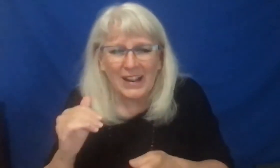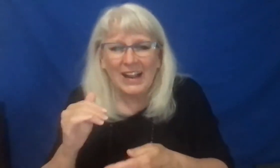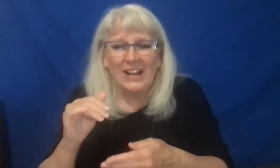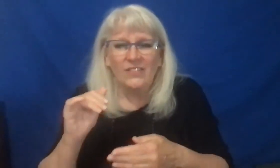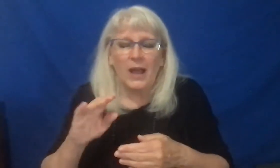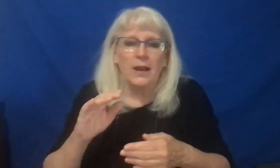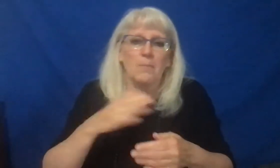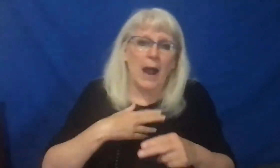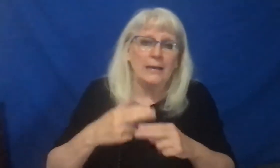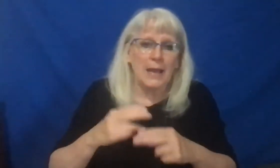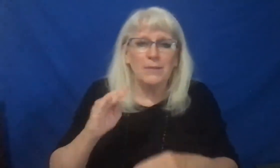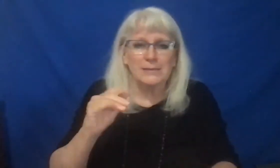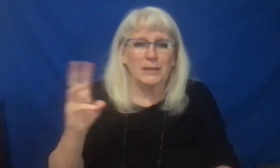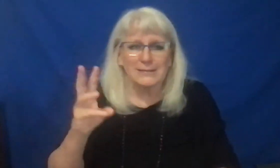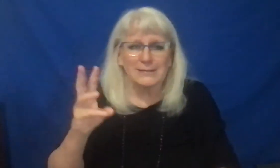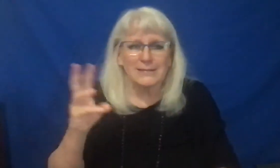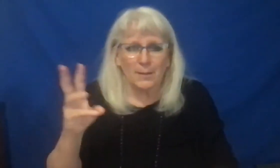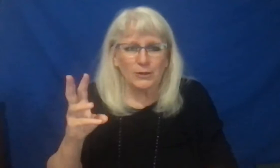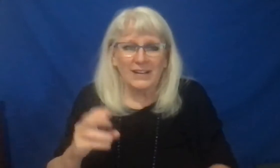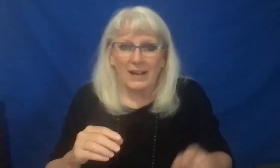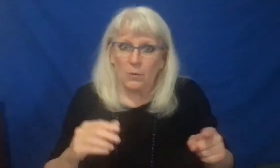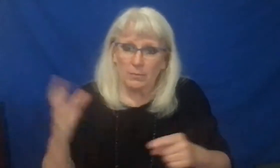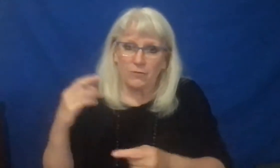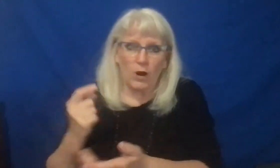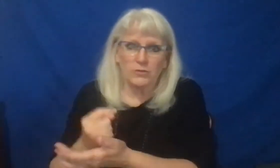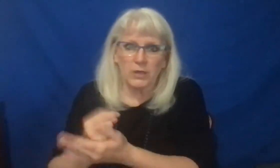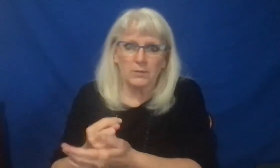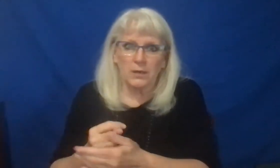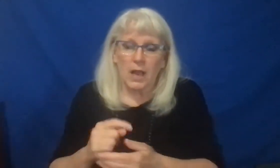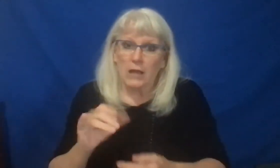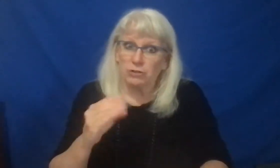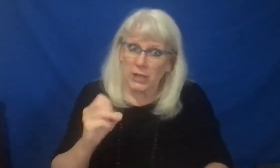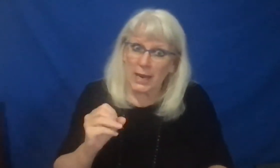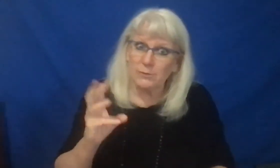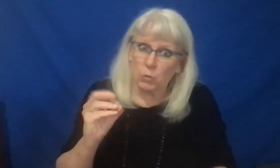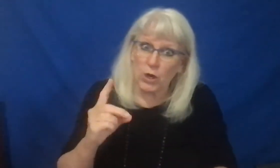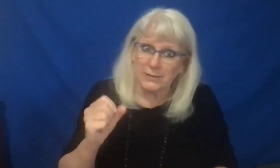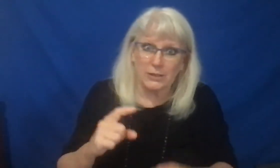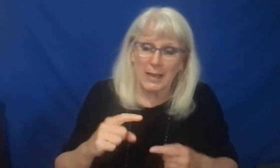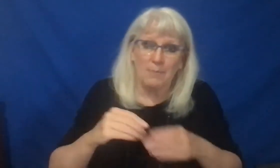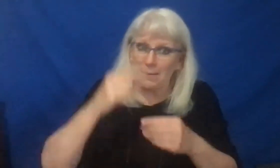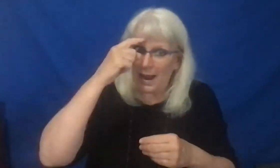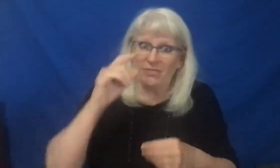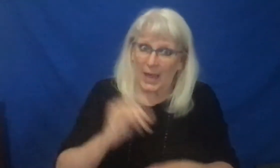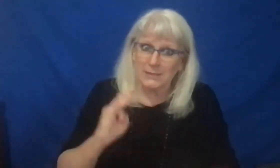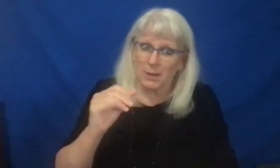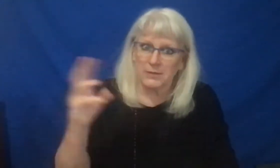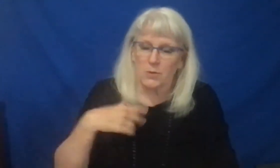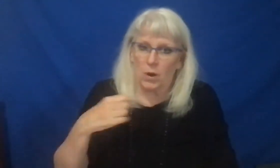the film My Name is Bill when I was in rehab. James Woods is Bill Wilson in my mind. And so I'm like in New